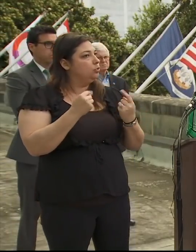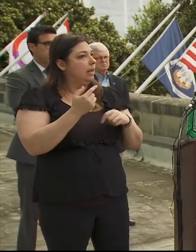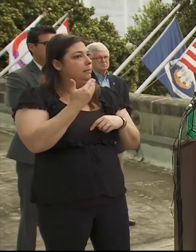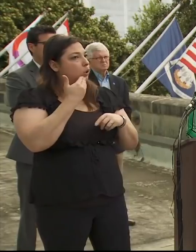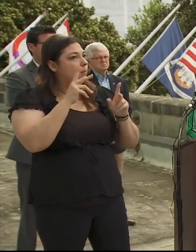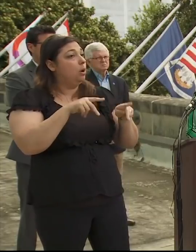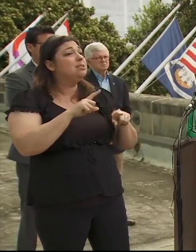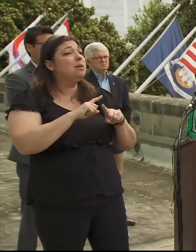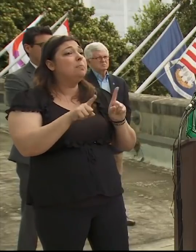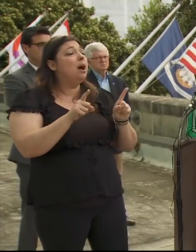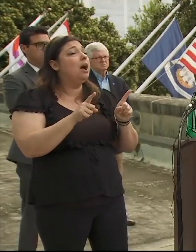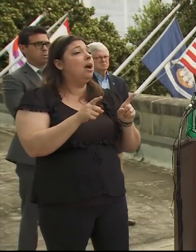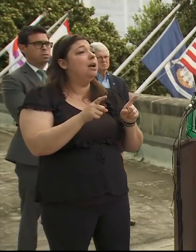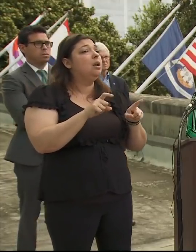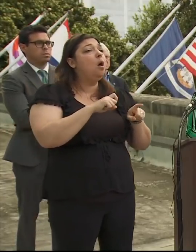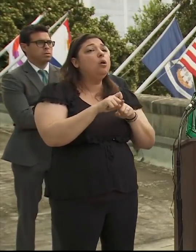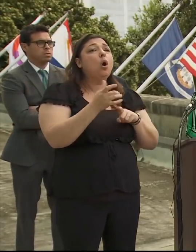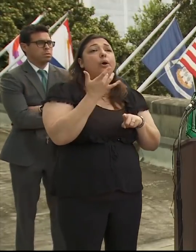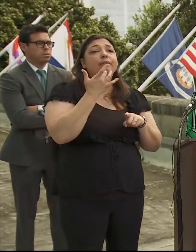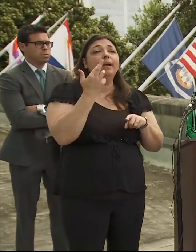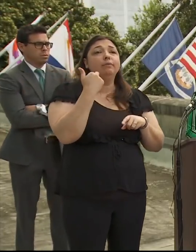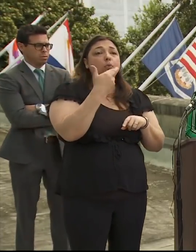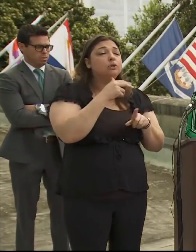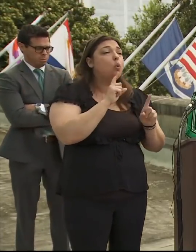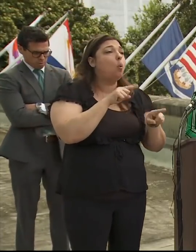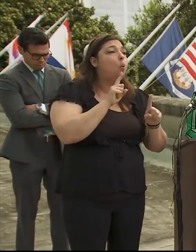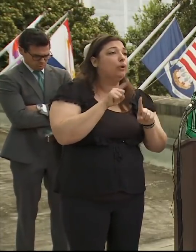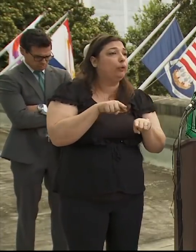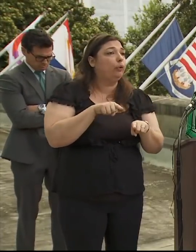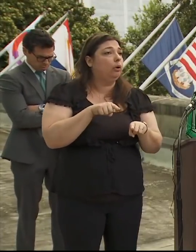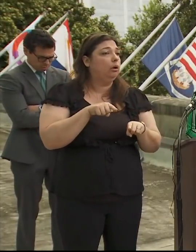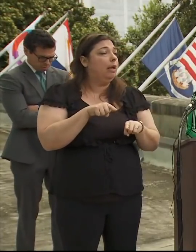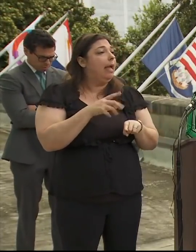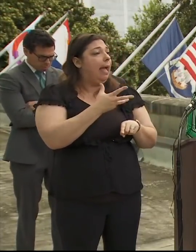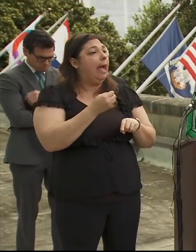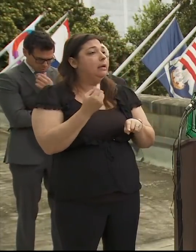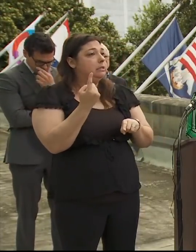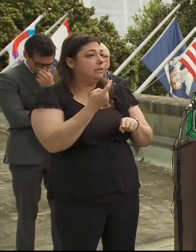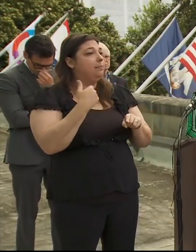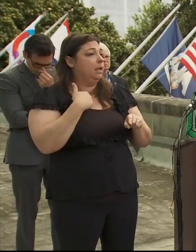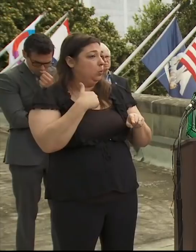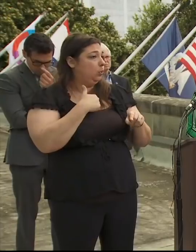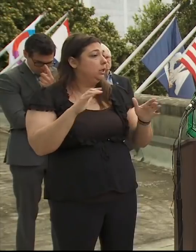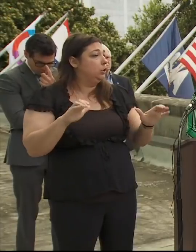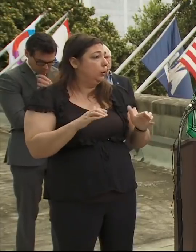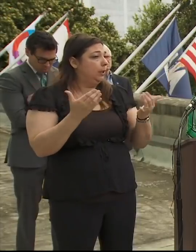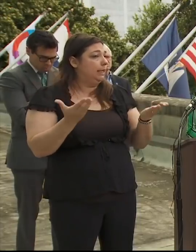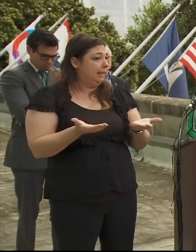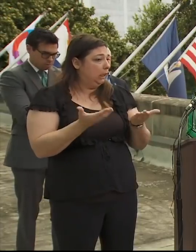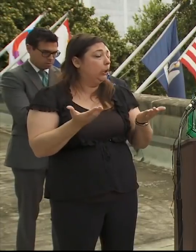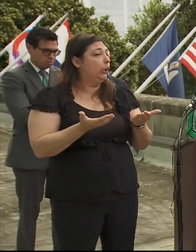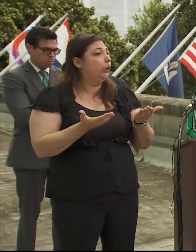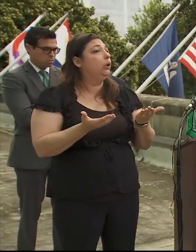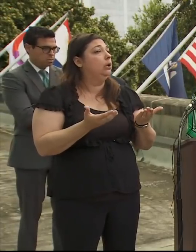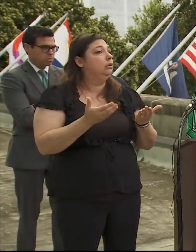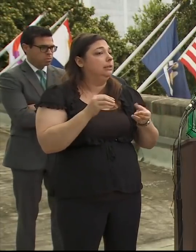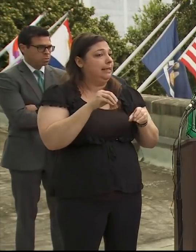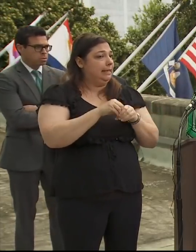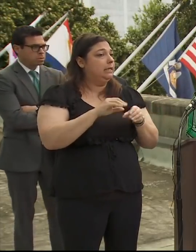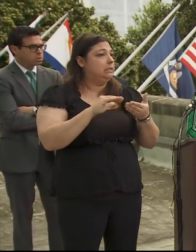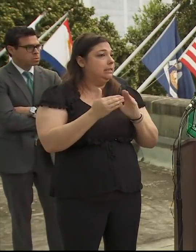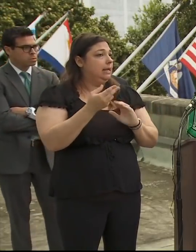But call on your favorite restaurant and order. And it's something that we're doing right here within City